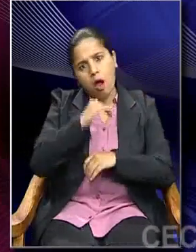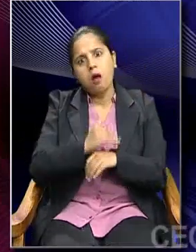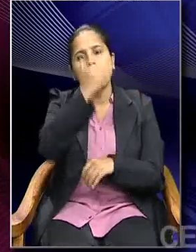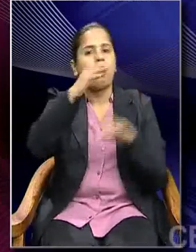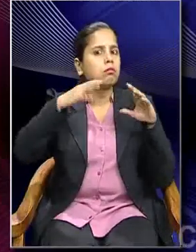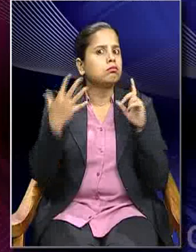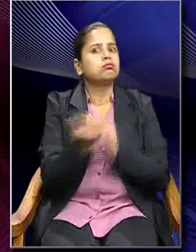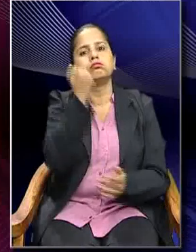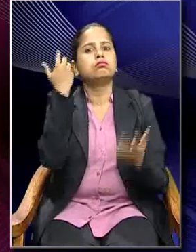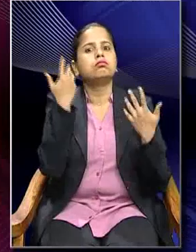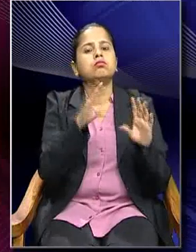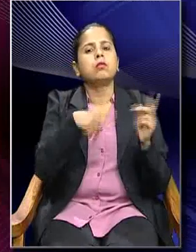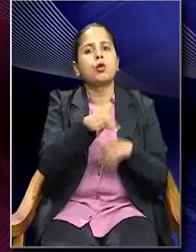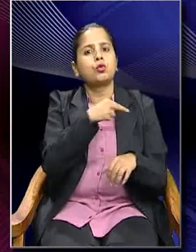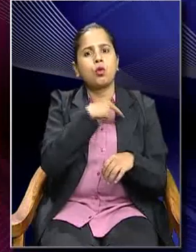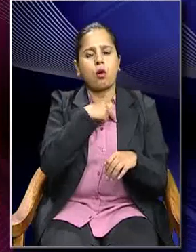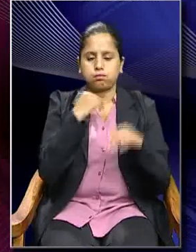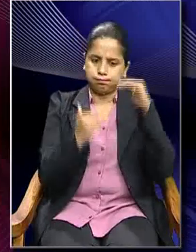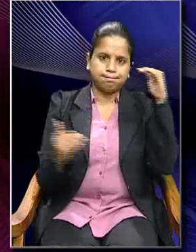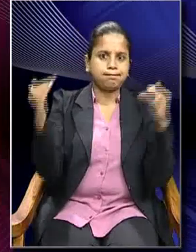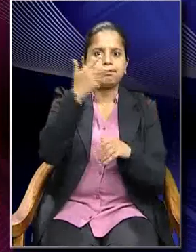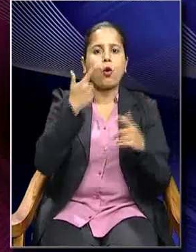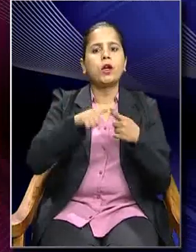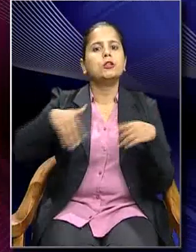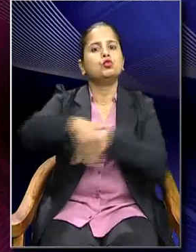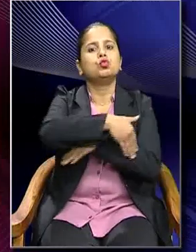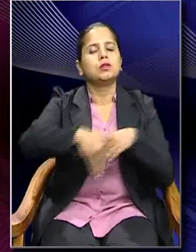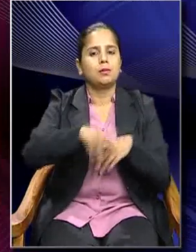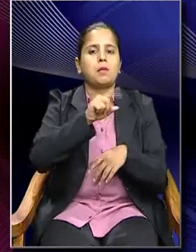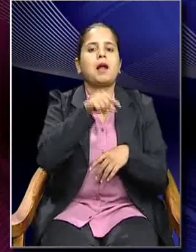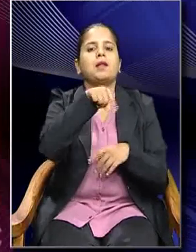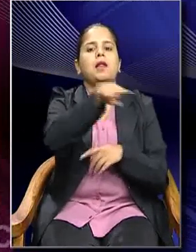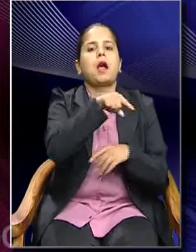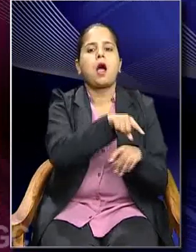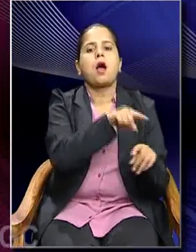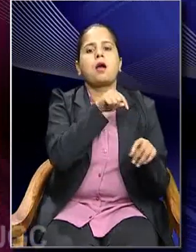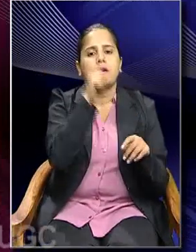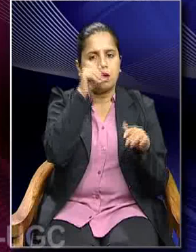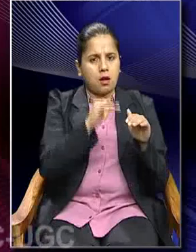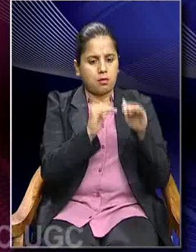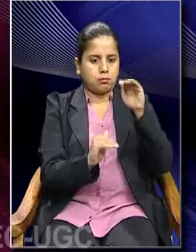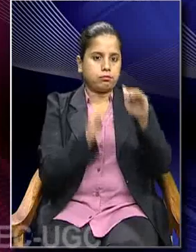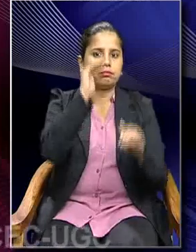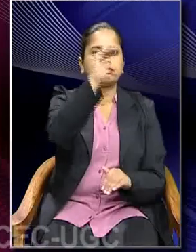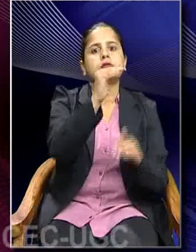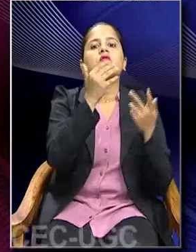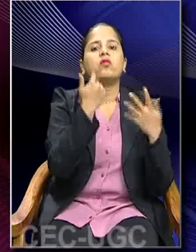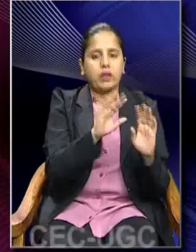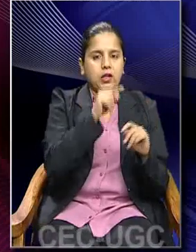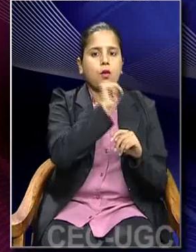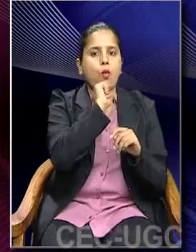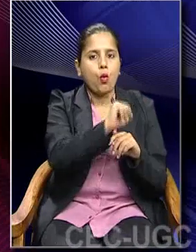to become a doctor or an engineer. So he has moved up the ladder. The status has improved